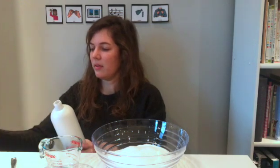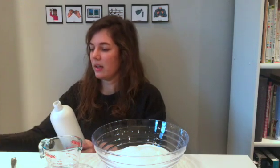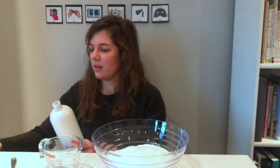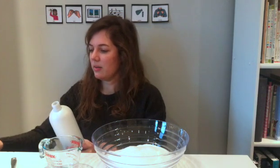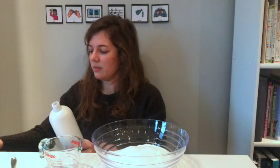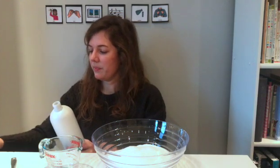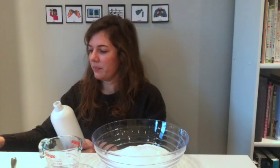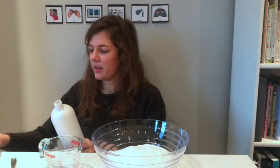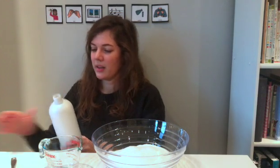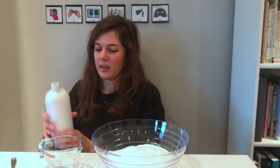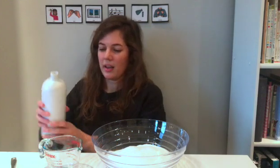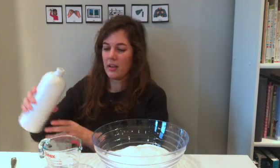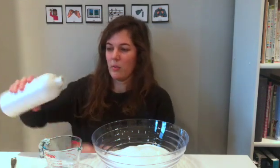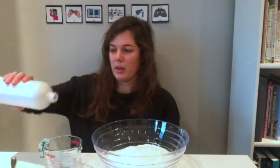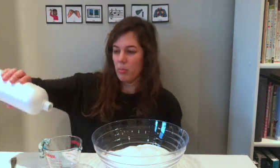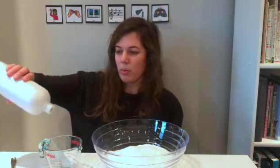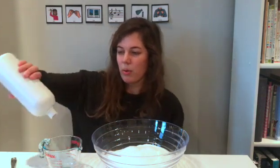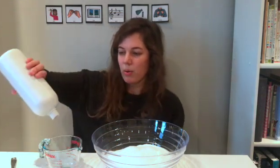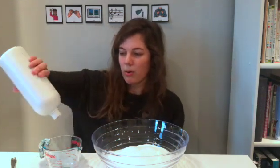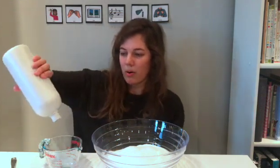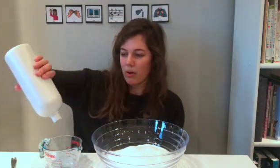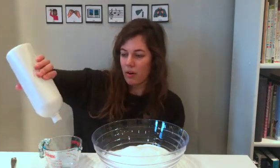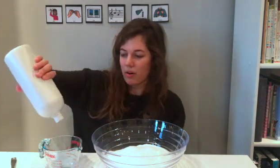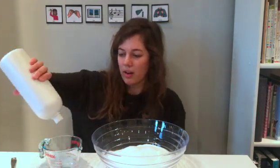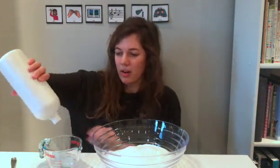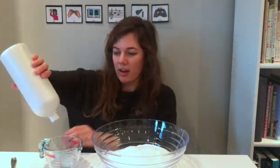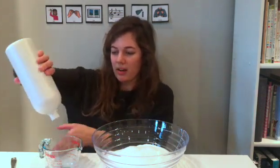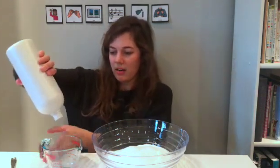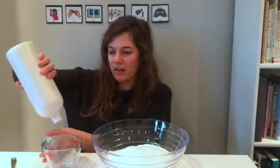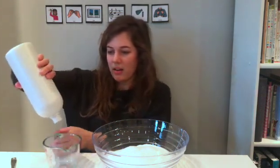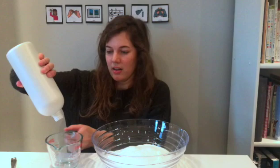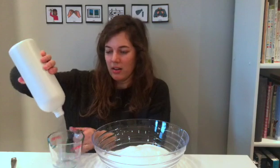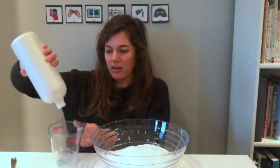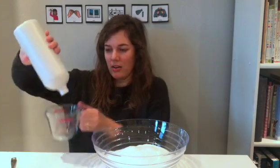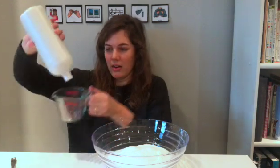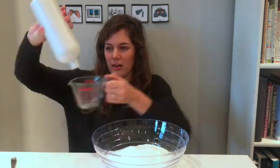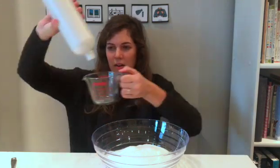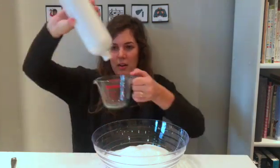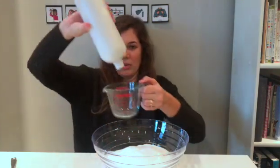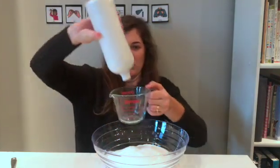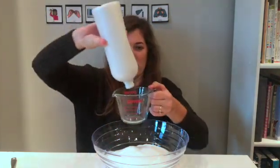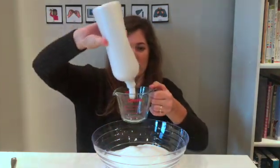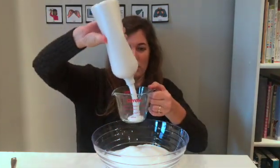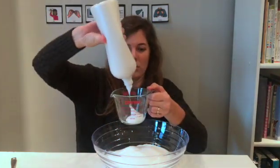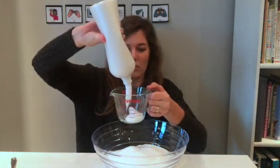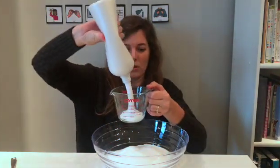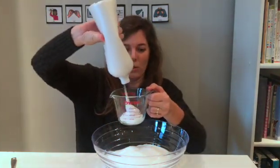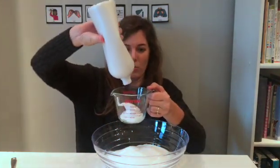go. And then we can pour in. Here it comes. Glub, glub,